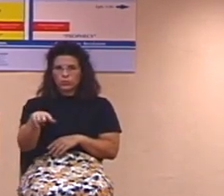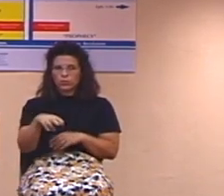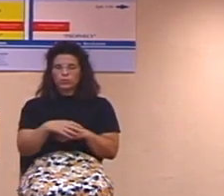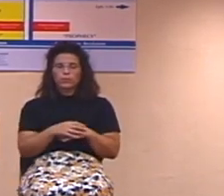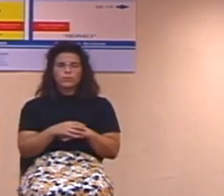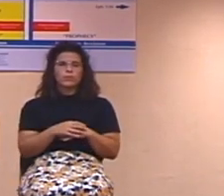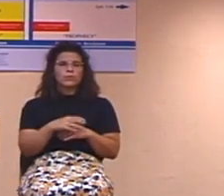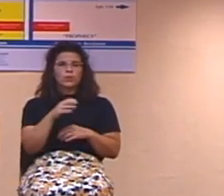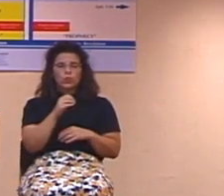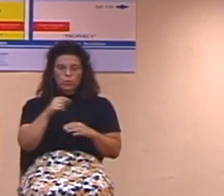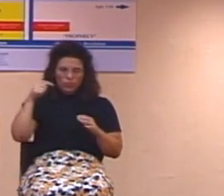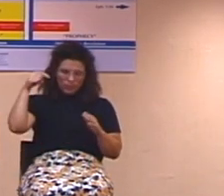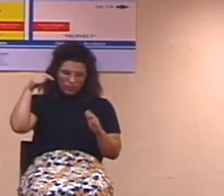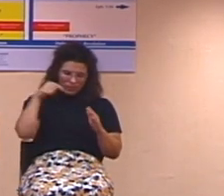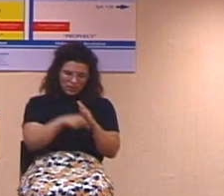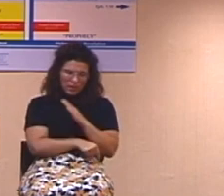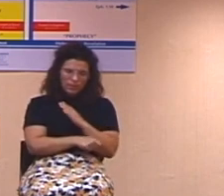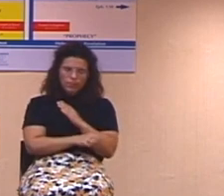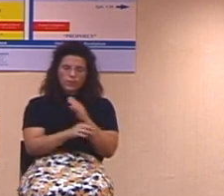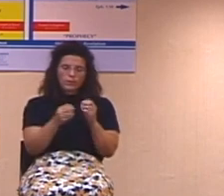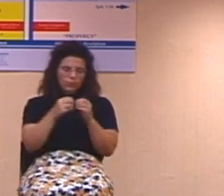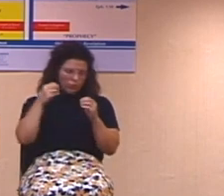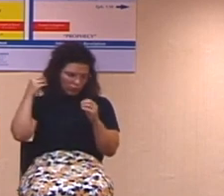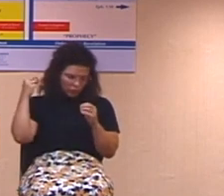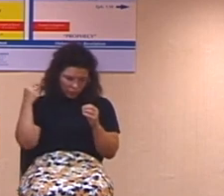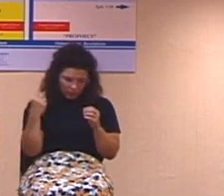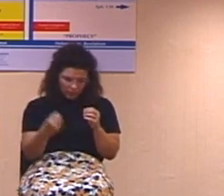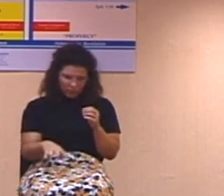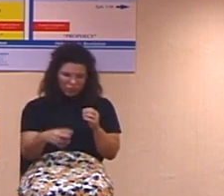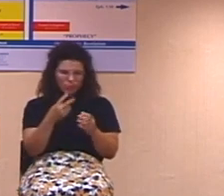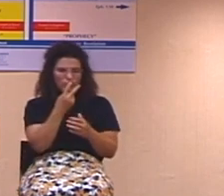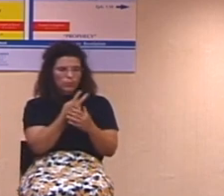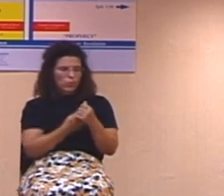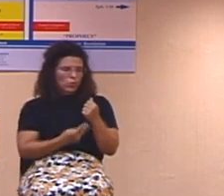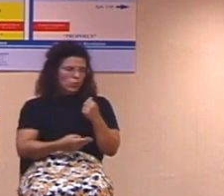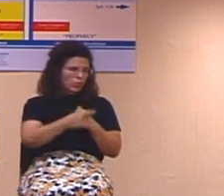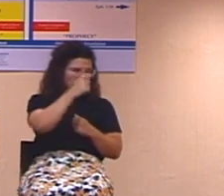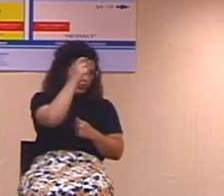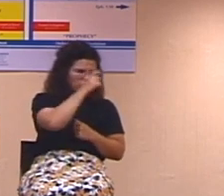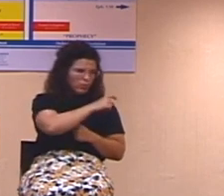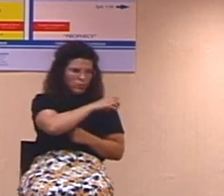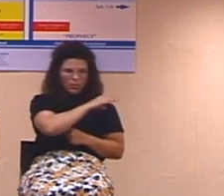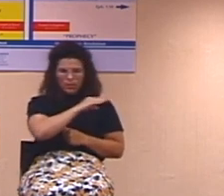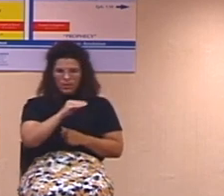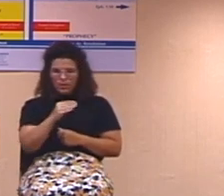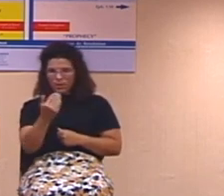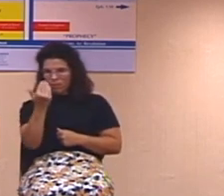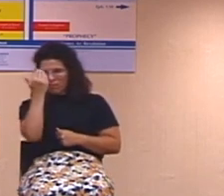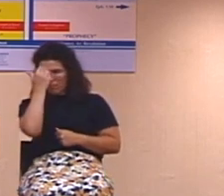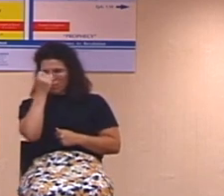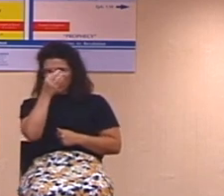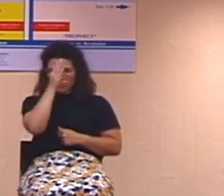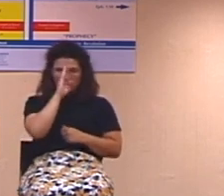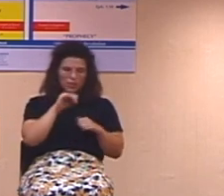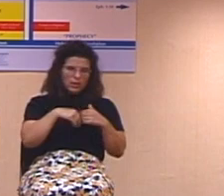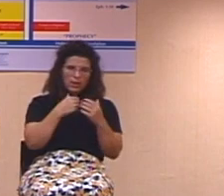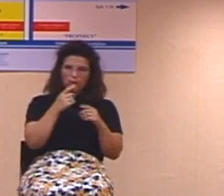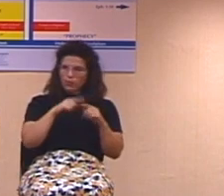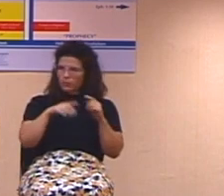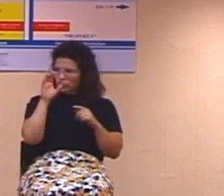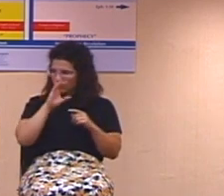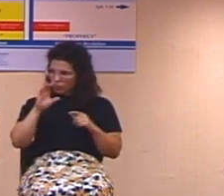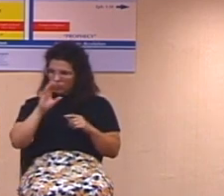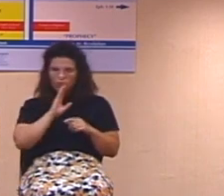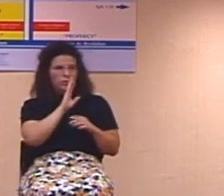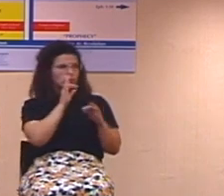33. Oh, the depth of the riches, both of the wisdom and knowledge of God. How unsearchable are his judgments and his